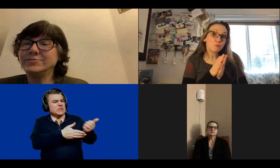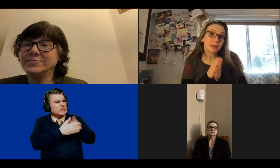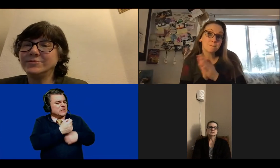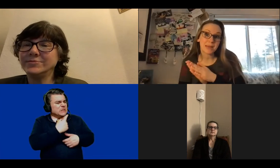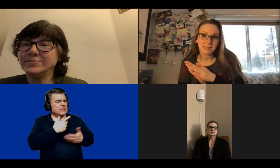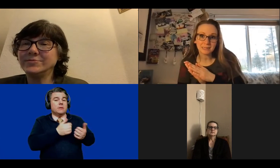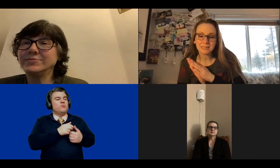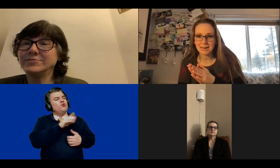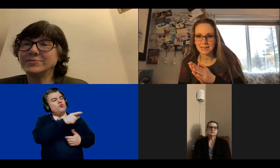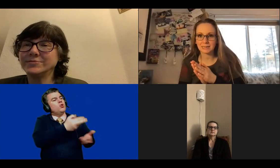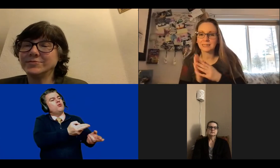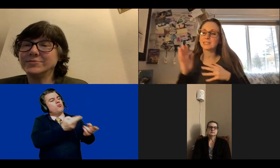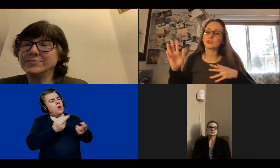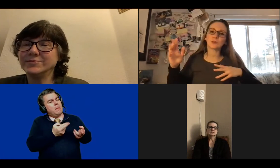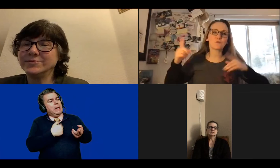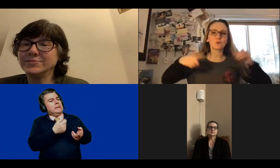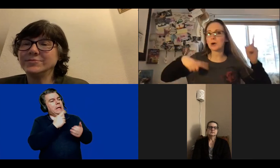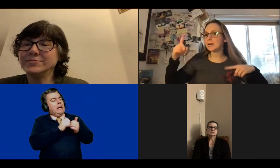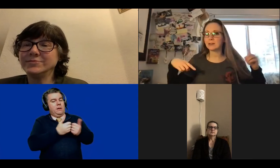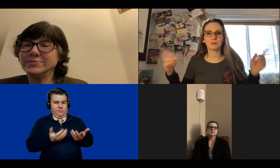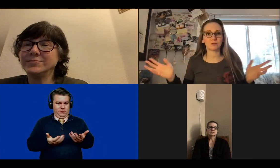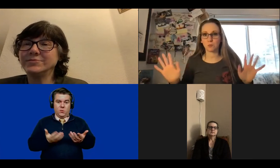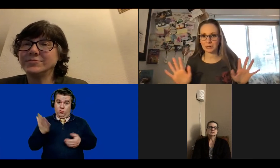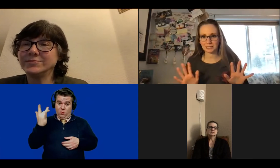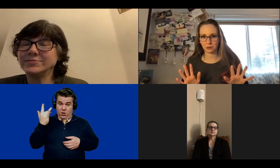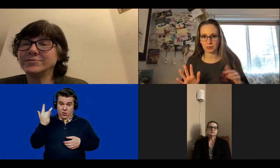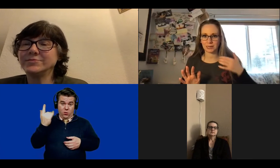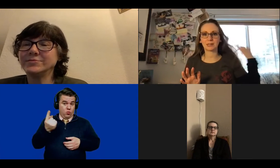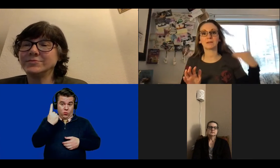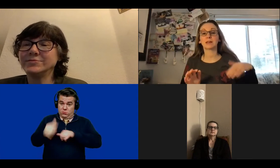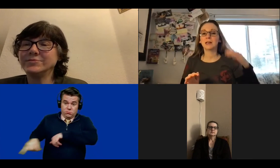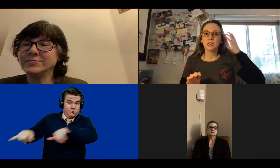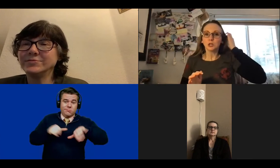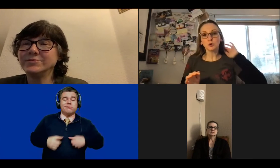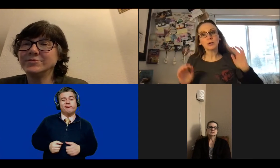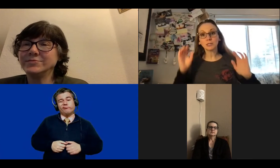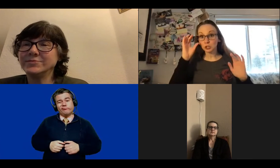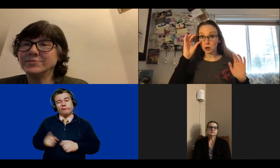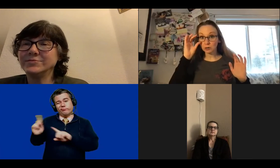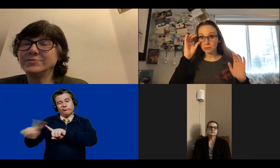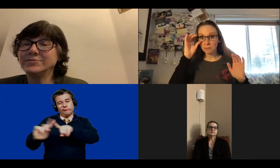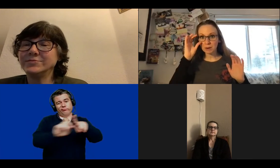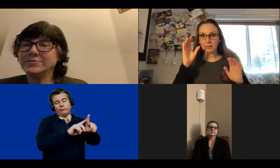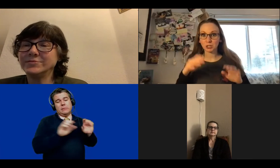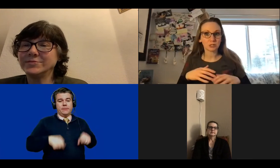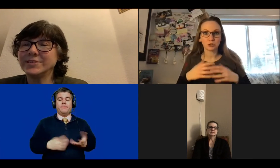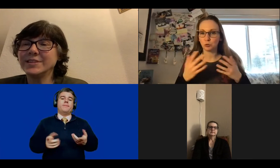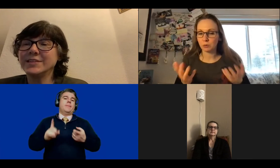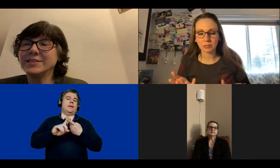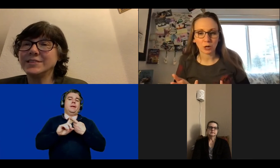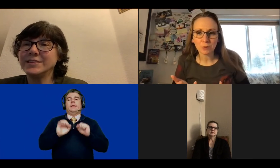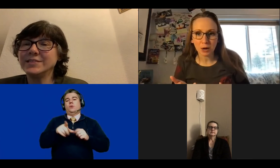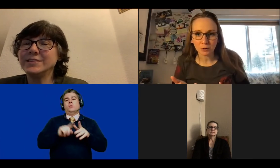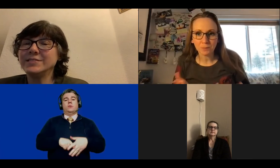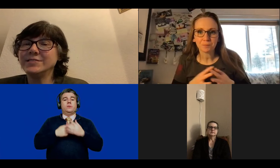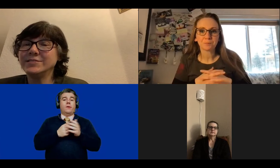they recommend taking it, because there's a variety of different ways that you can take it. You can start by just doing